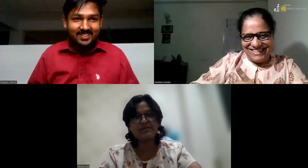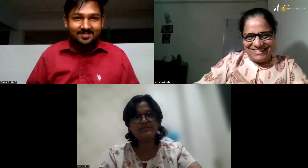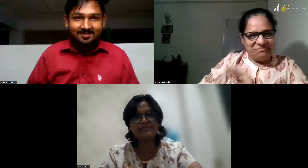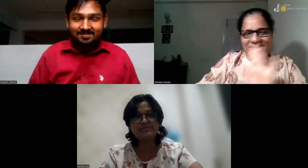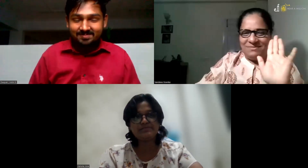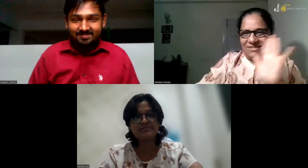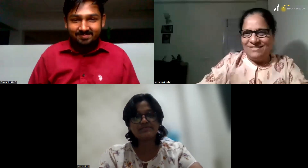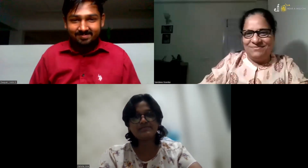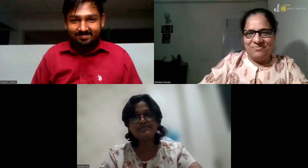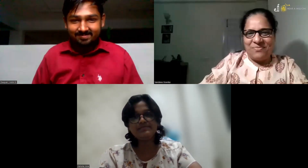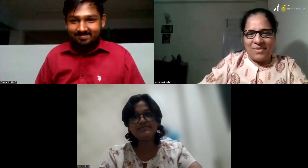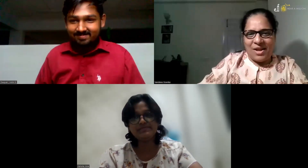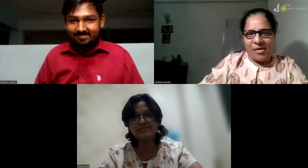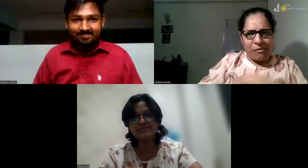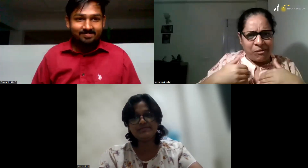question.